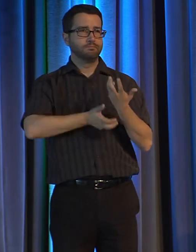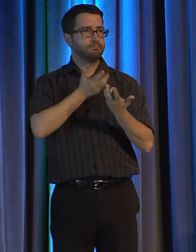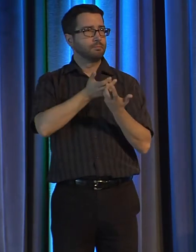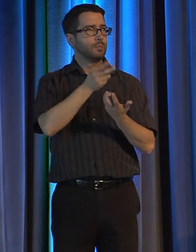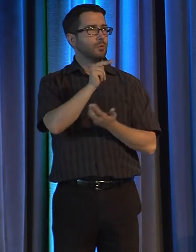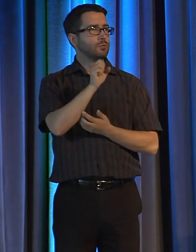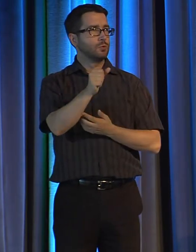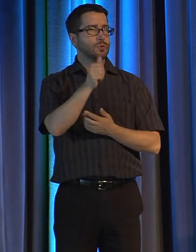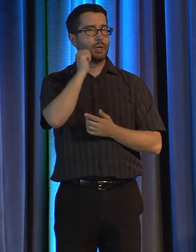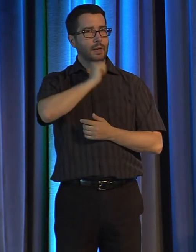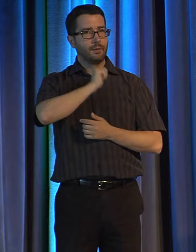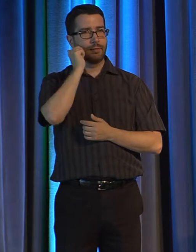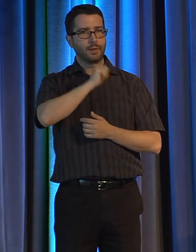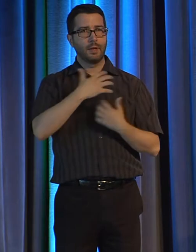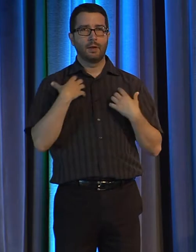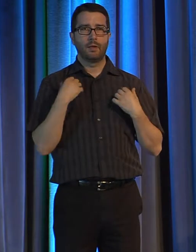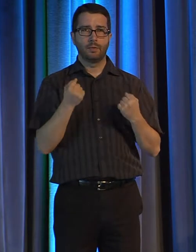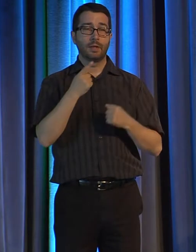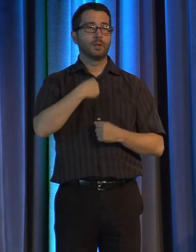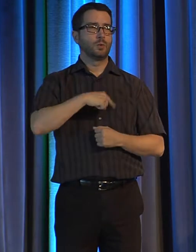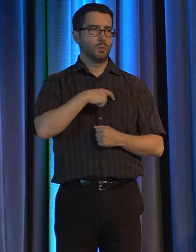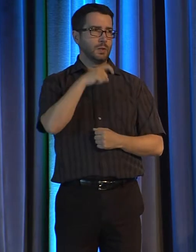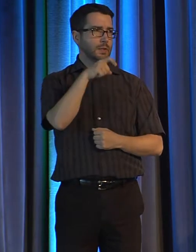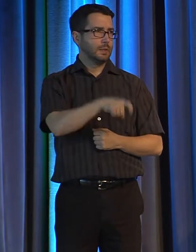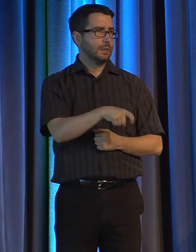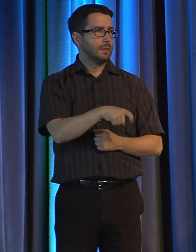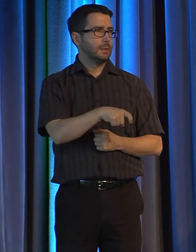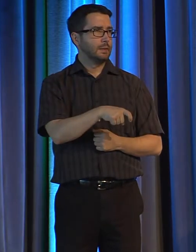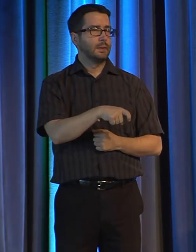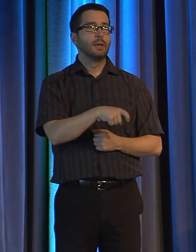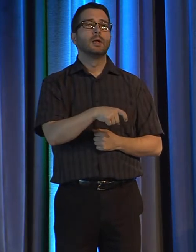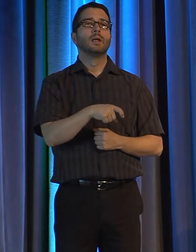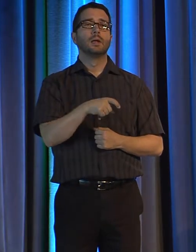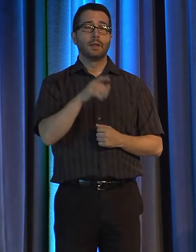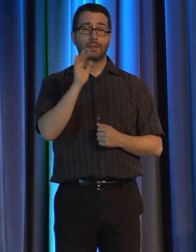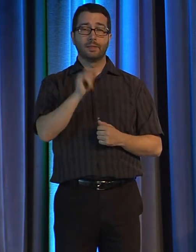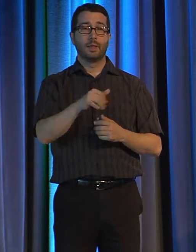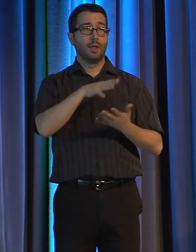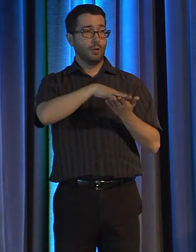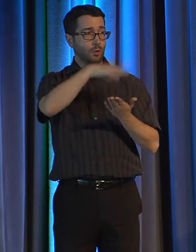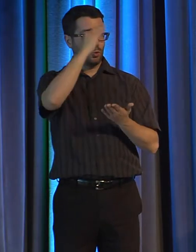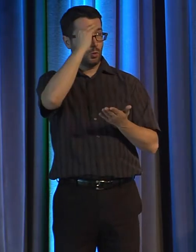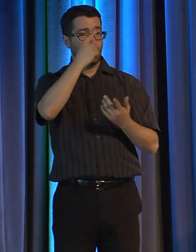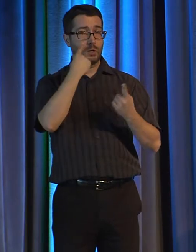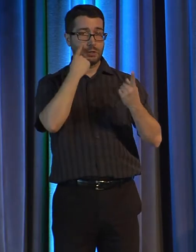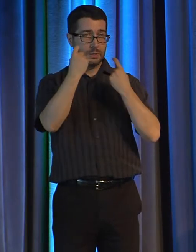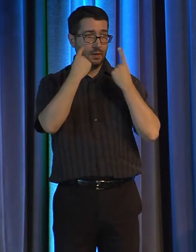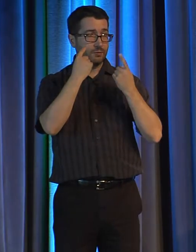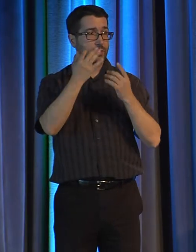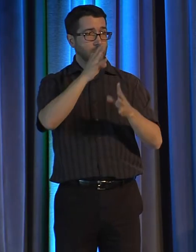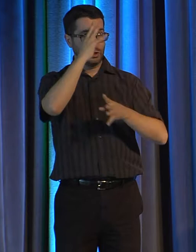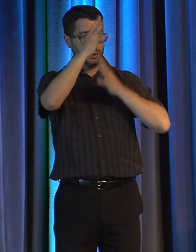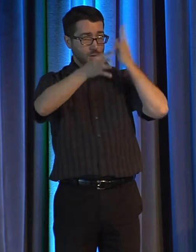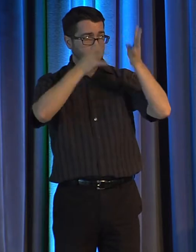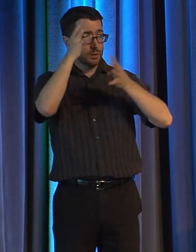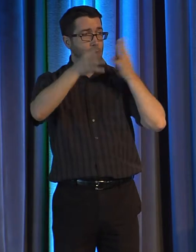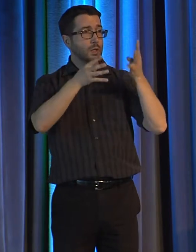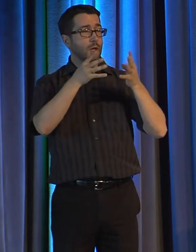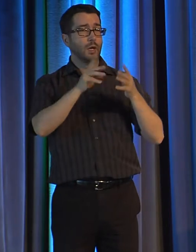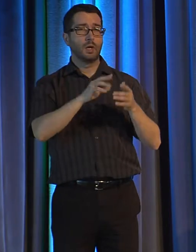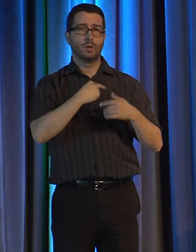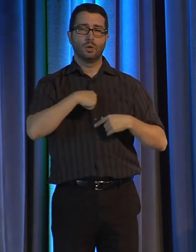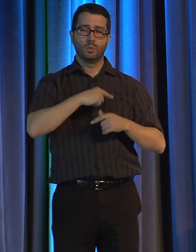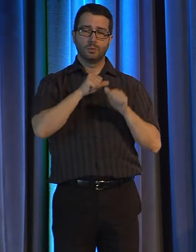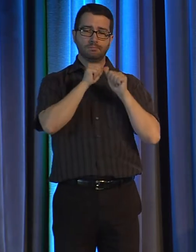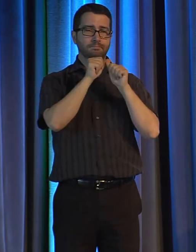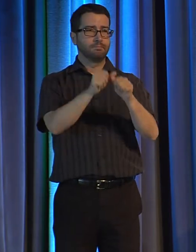healthy. That is what we need. Today, we celebrate that spirit of learning, discovery, and innovation as we continue to work